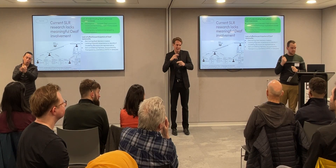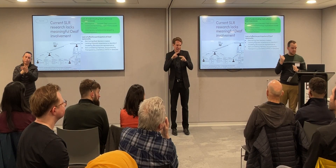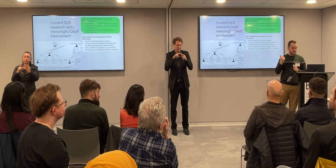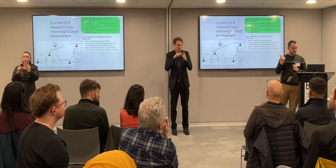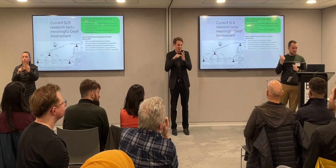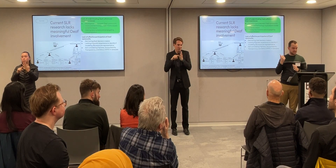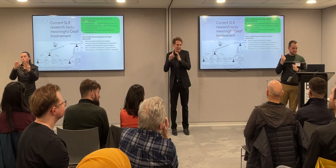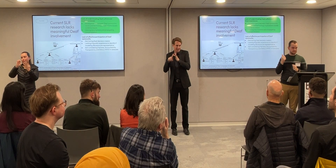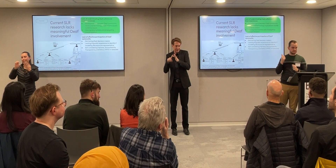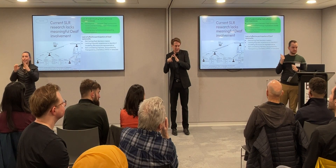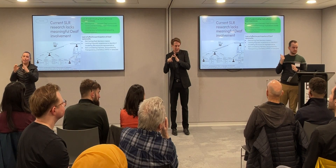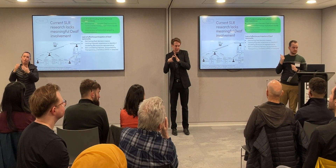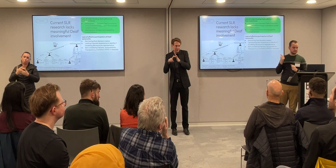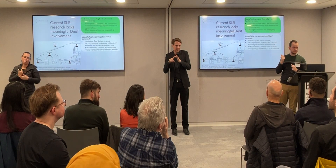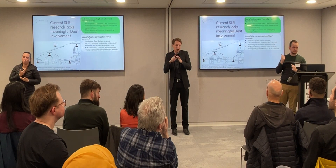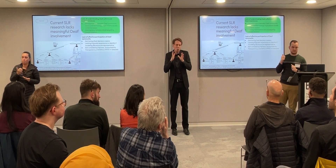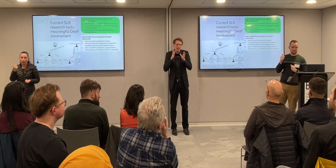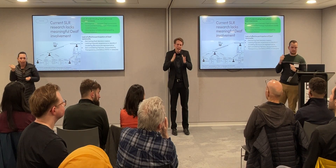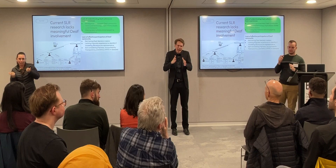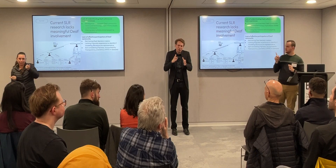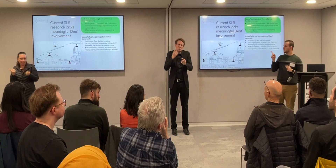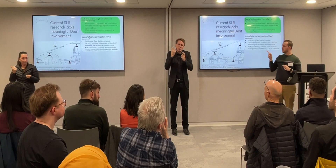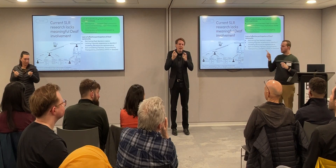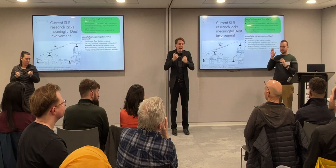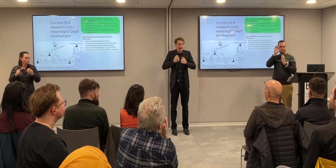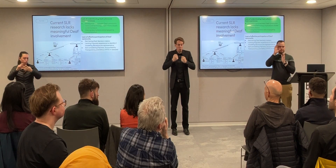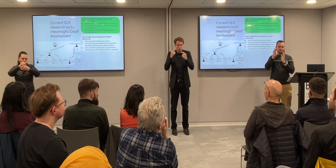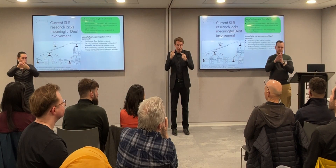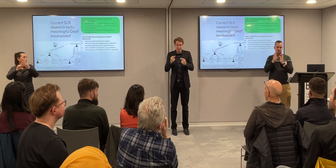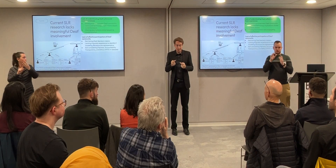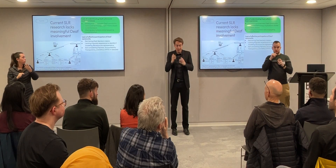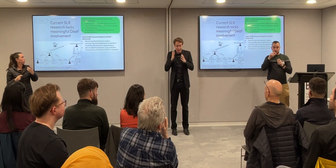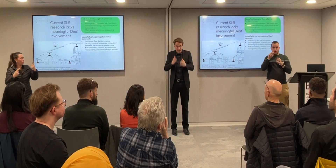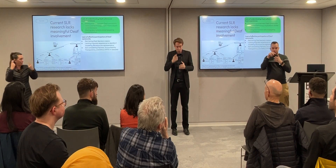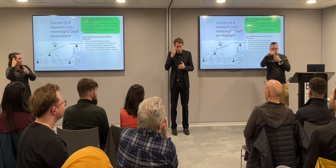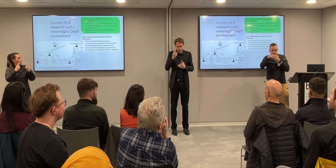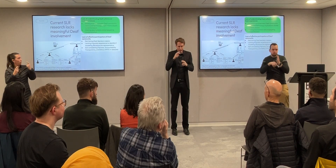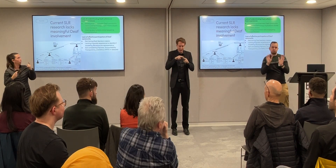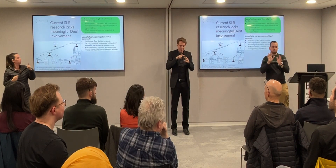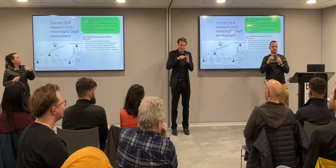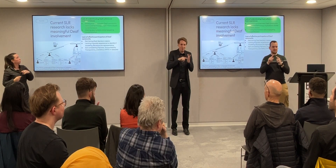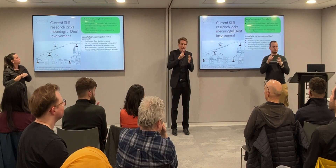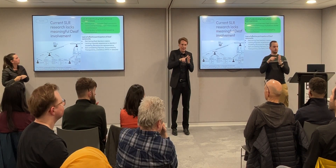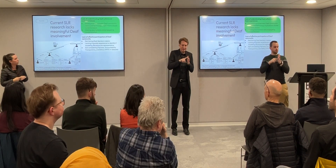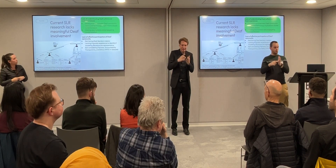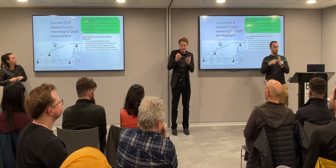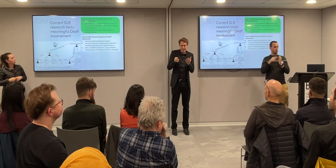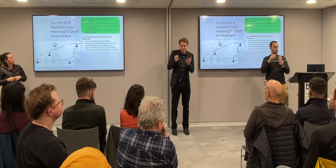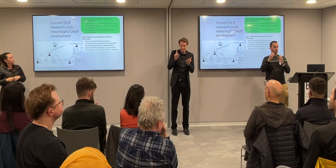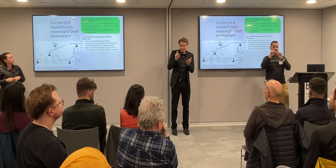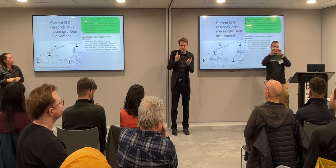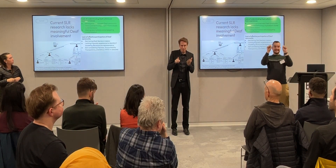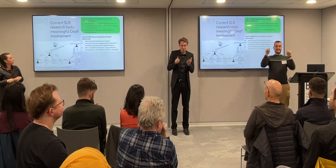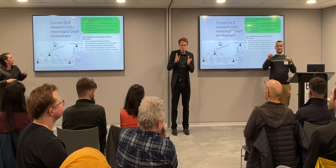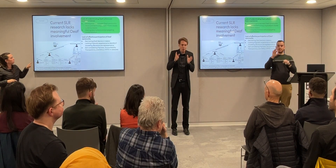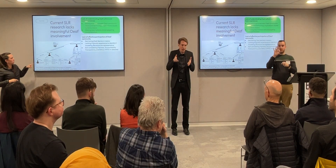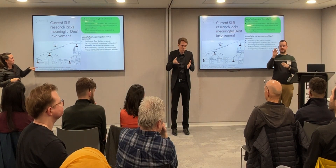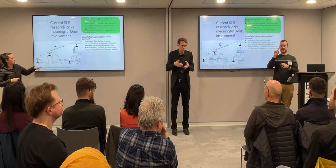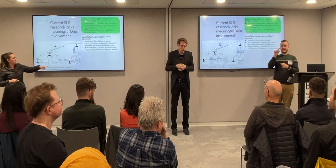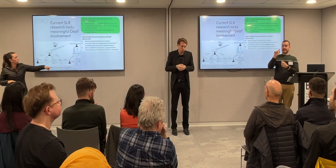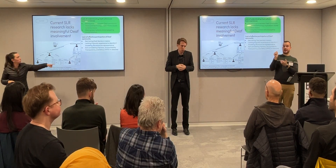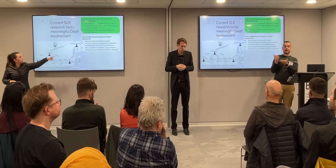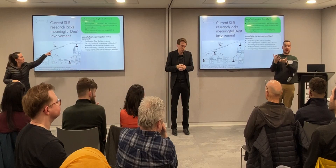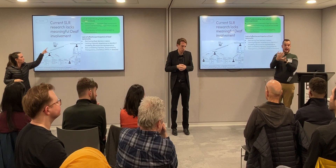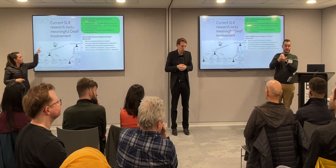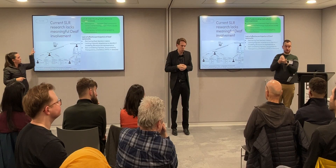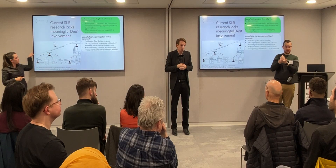considering this in the data sets that we're using. I'm not going to go into depth about this picture, but I'd like you to just